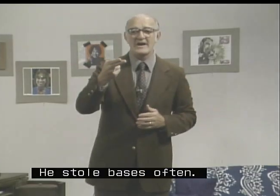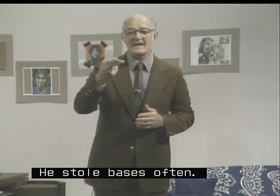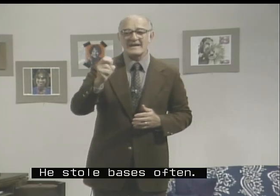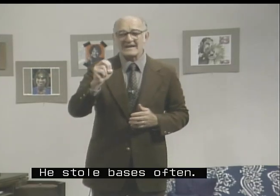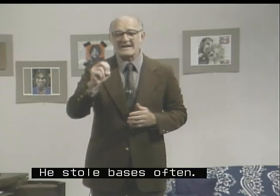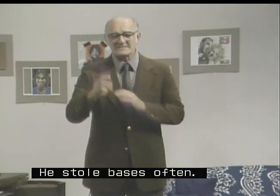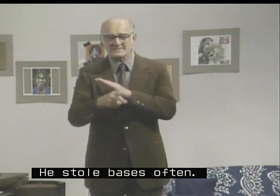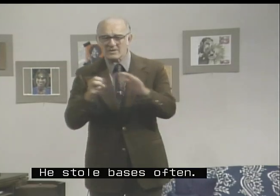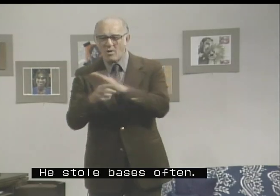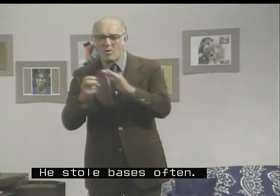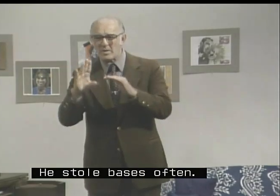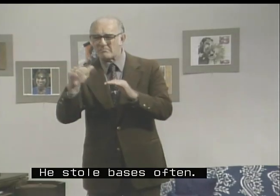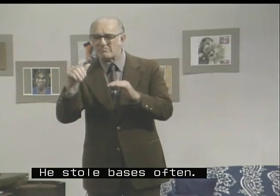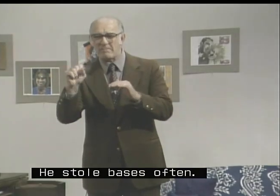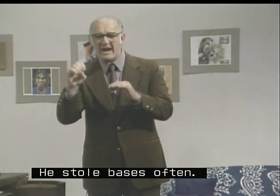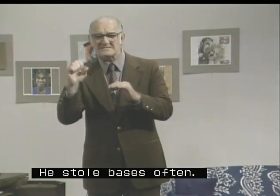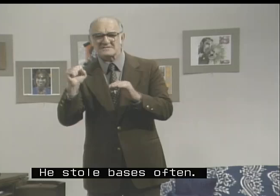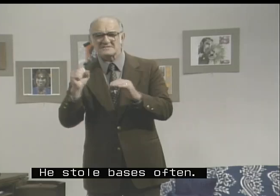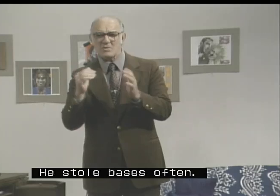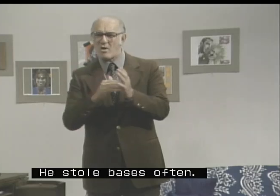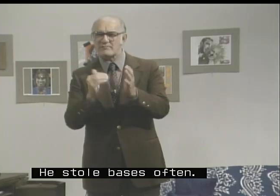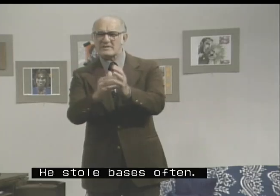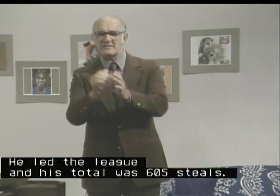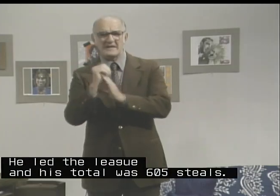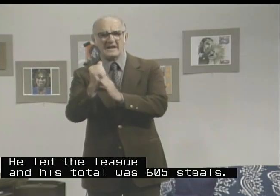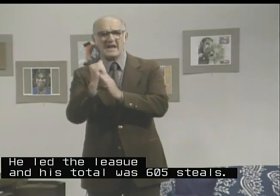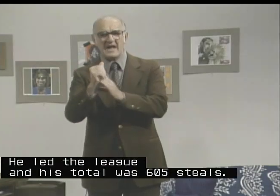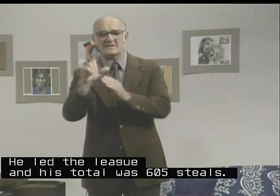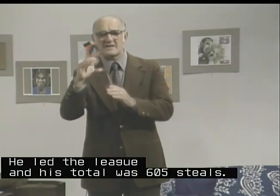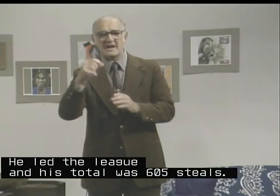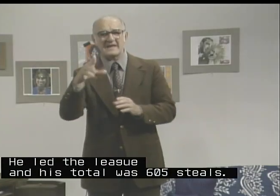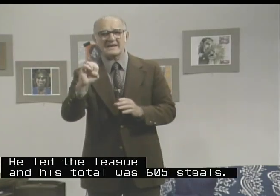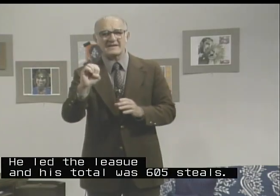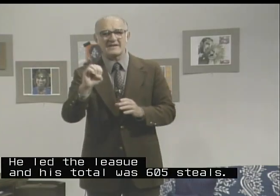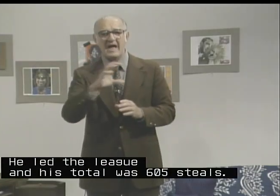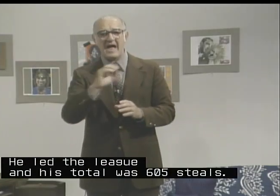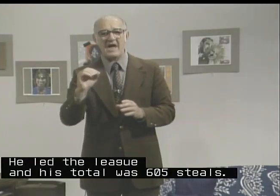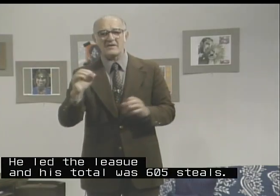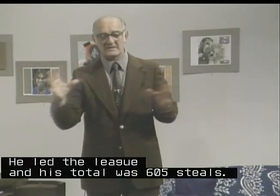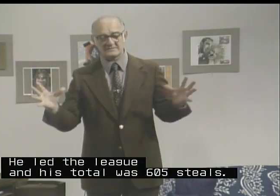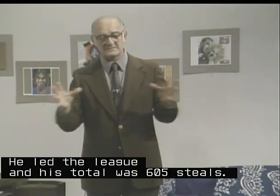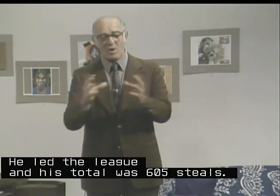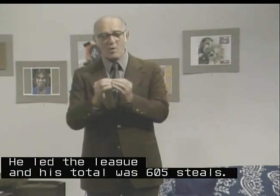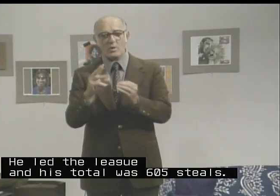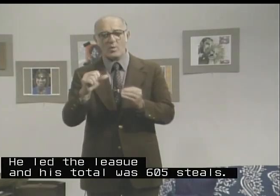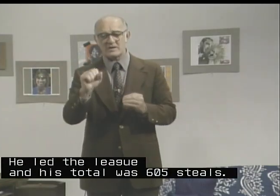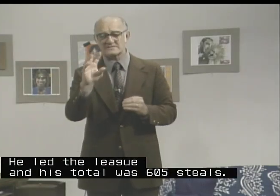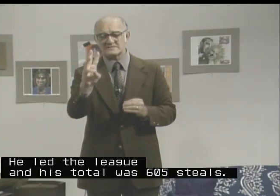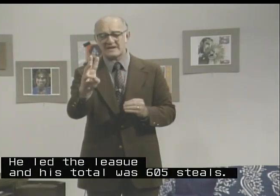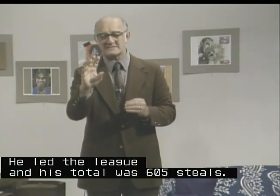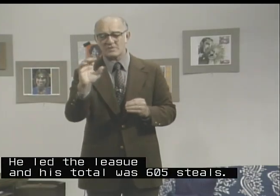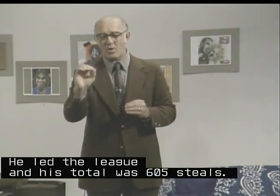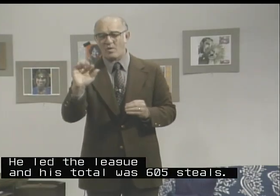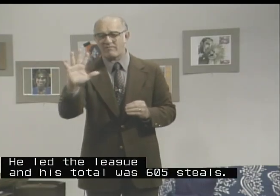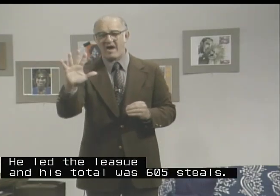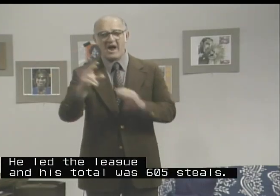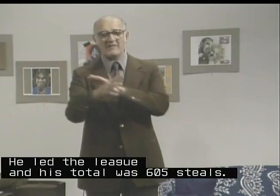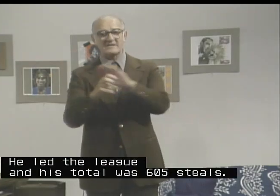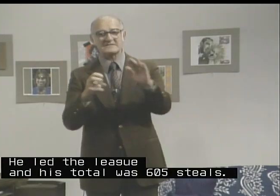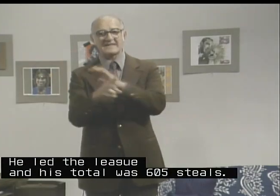He stole bases often. He led the league, and his total was 605